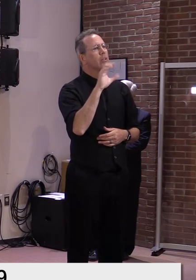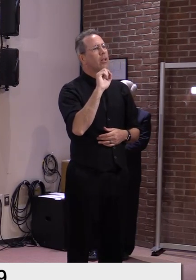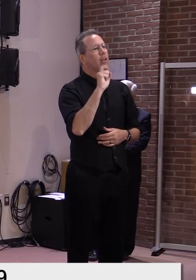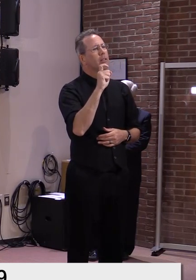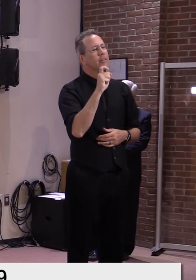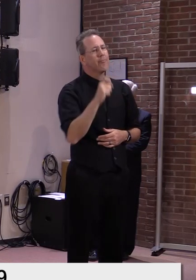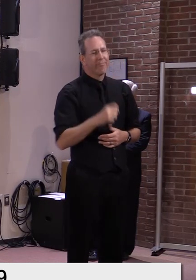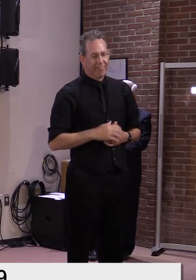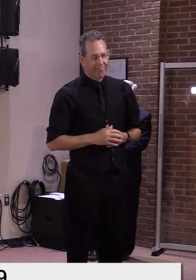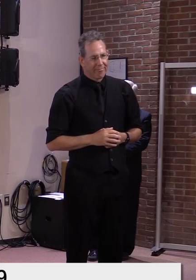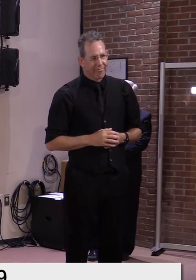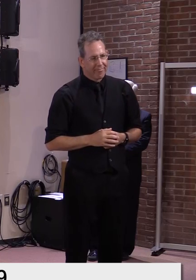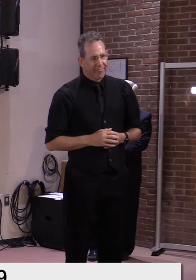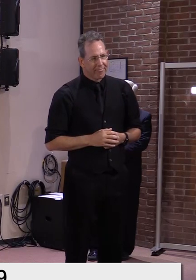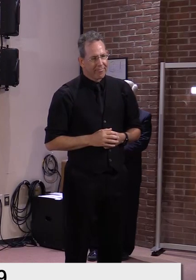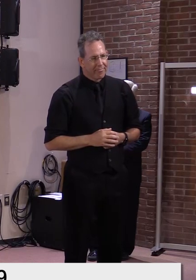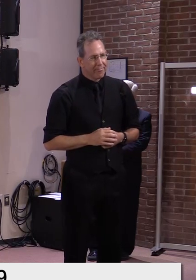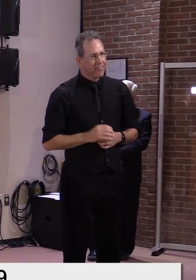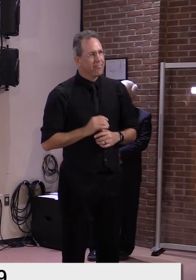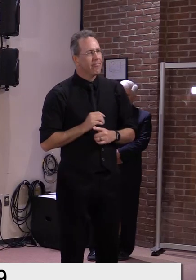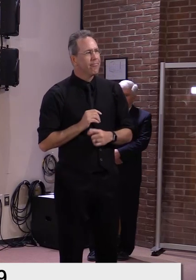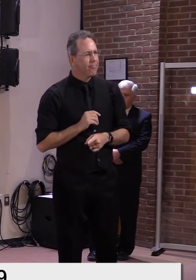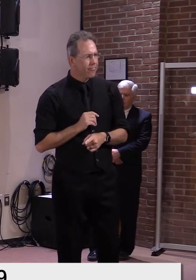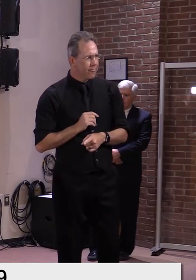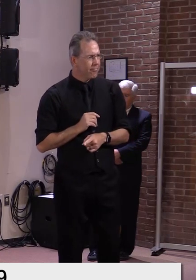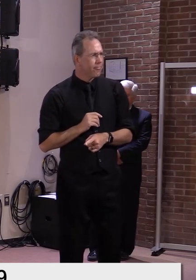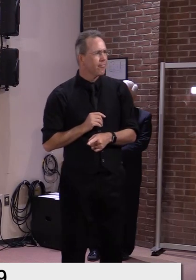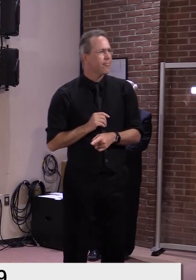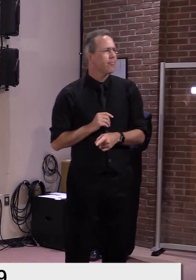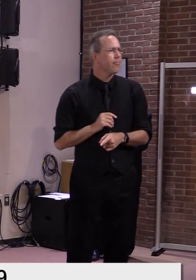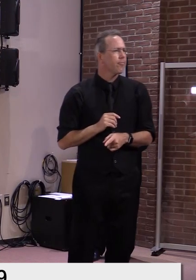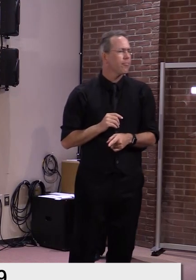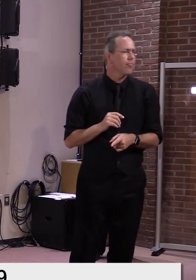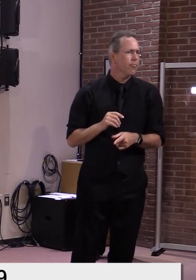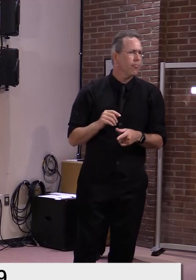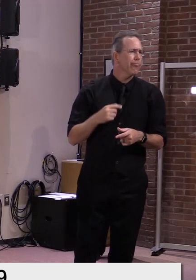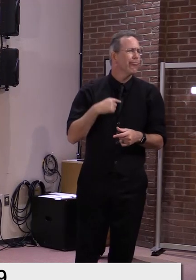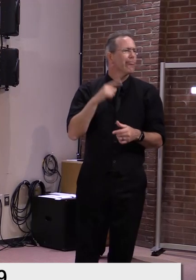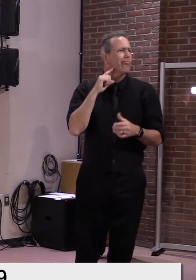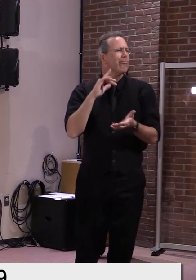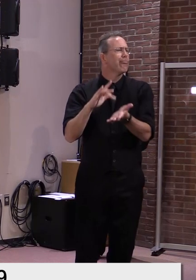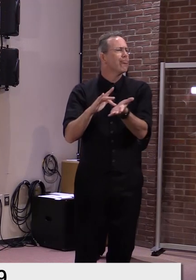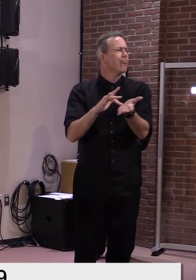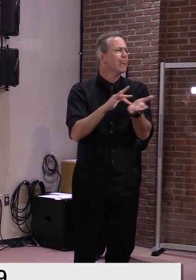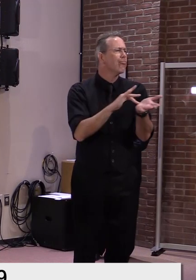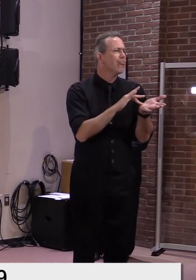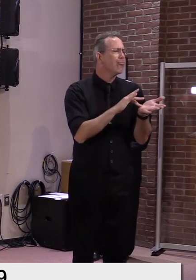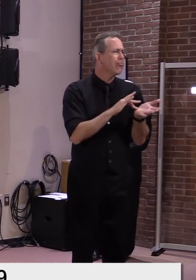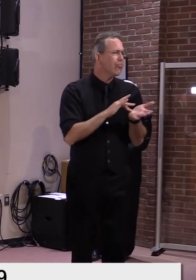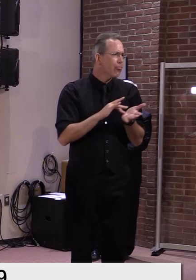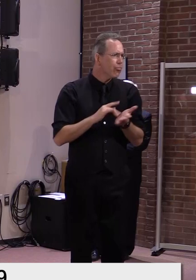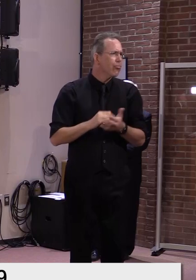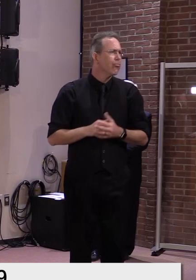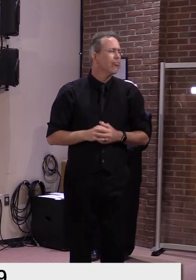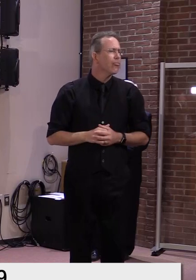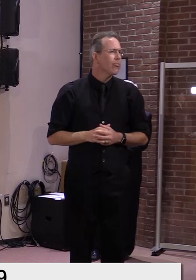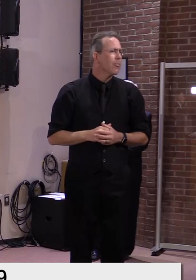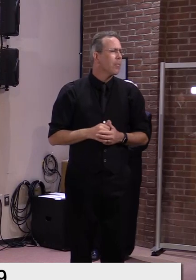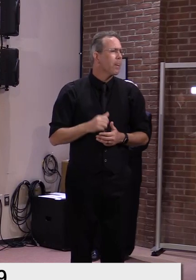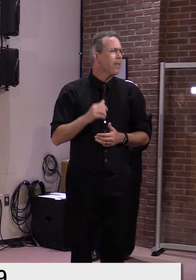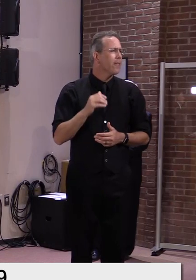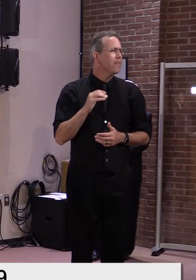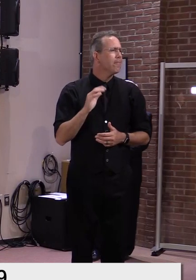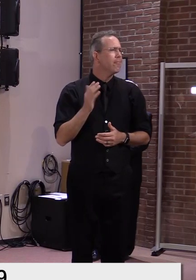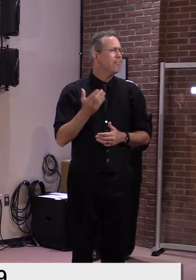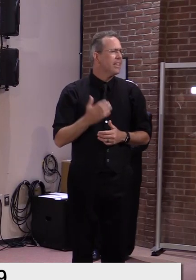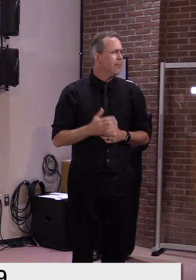Avery, WCAX. A recent survey found that the lack of time is one of the main reasons that people still aren't getting vaccinated, even if they want to. And